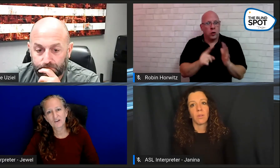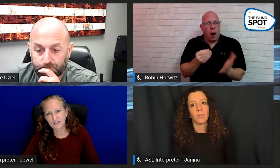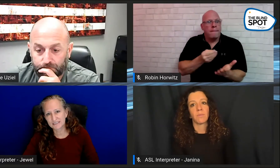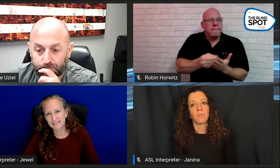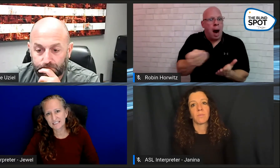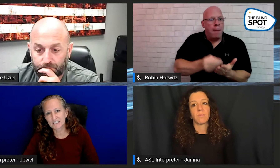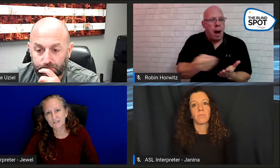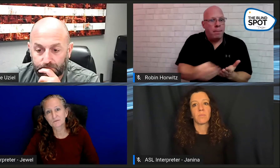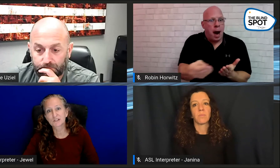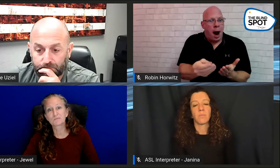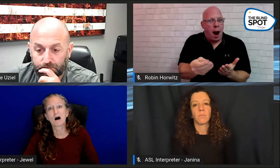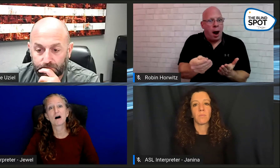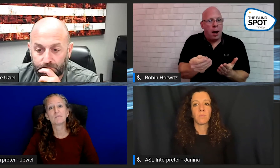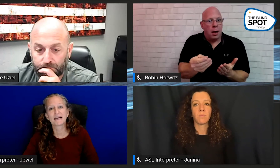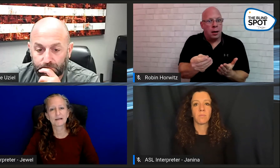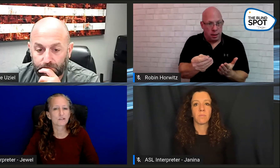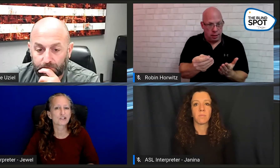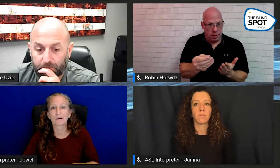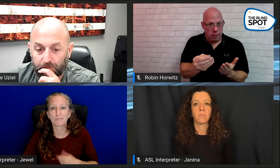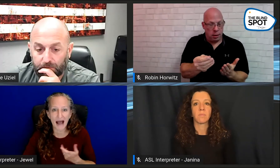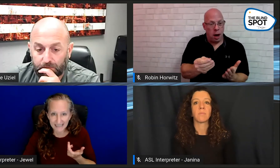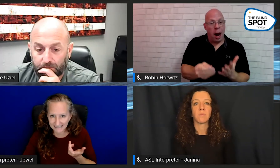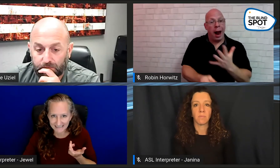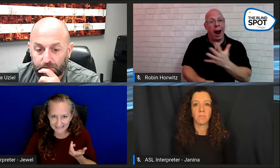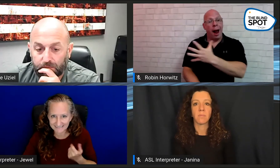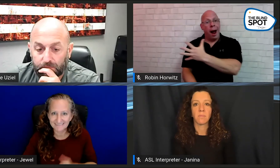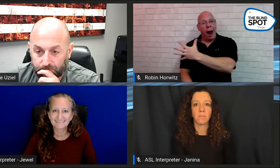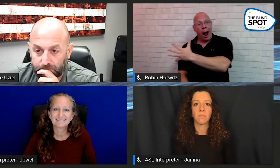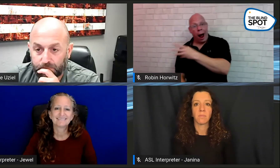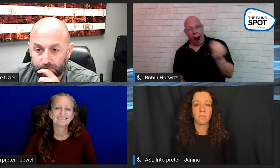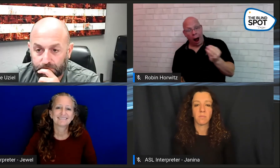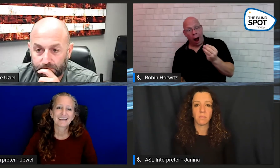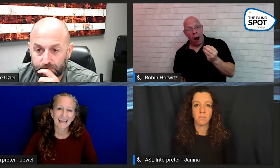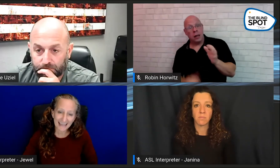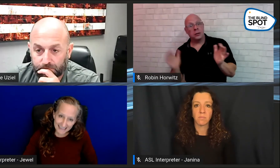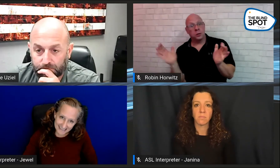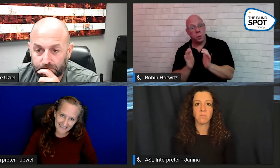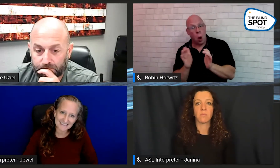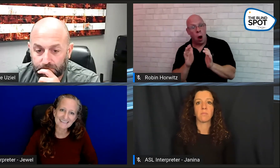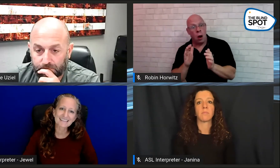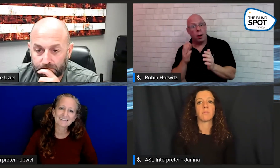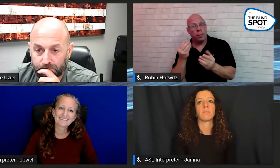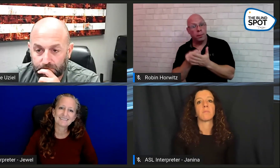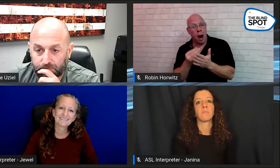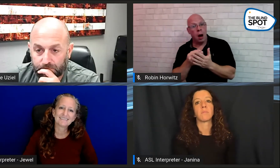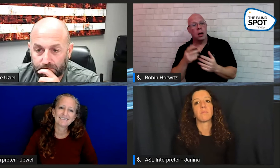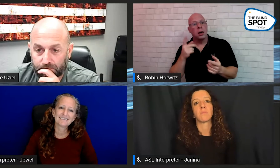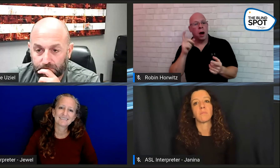The first is small money would start buying, and